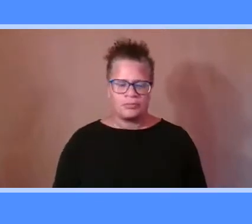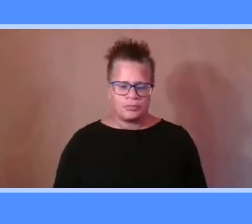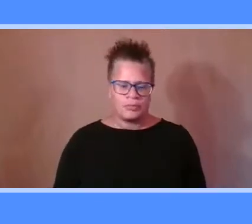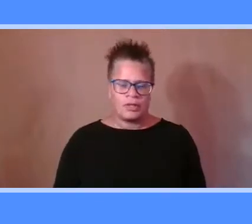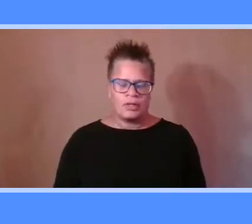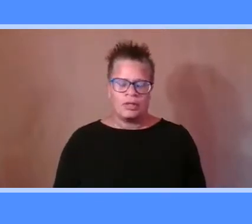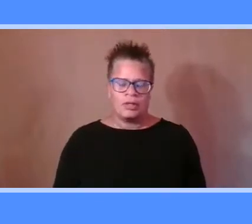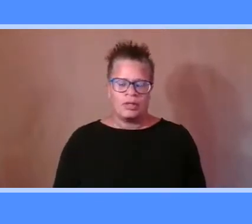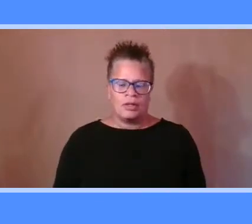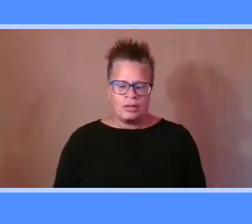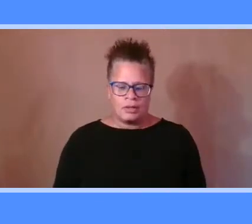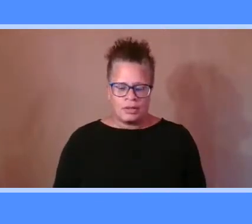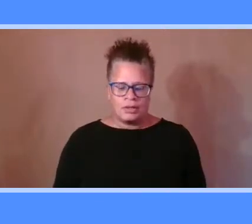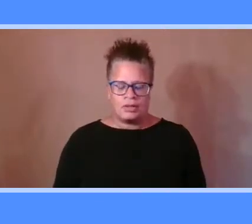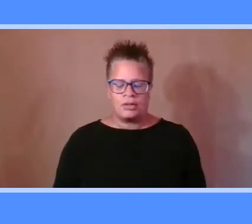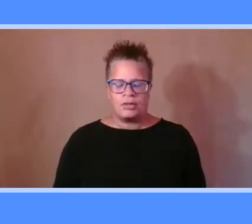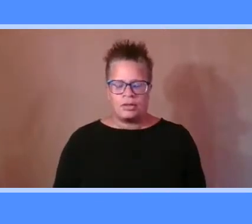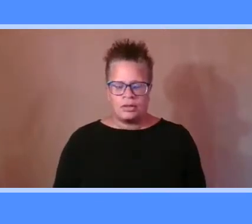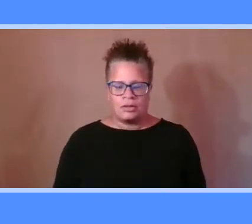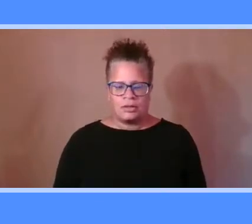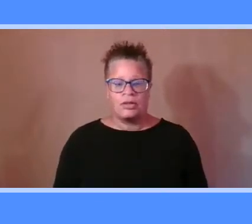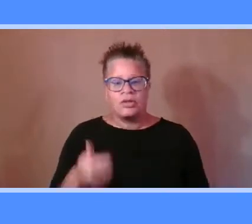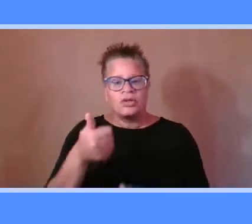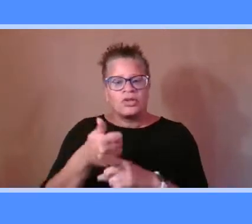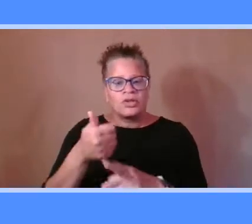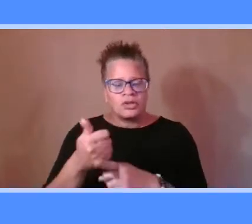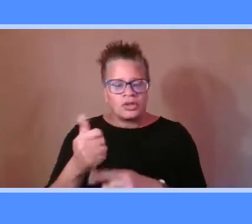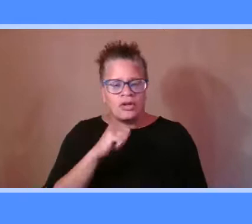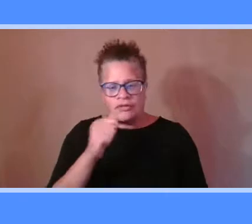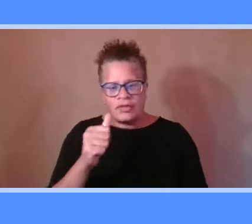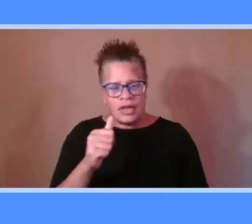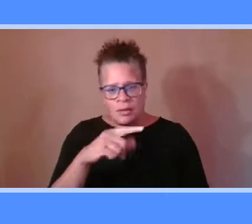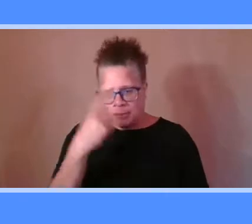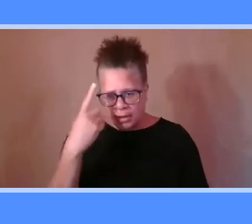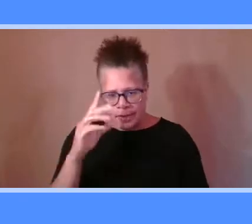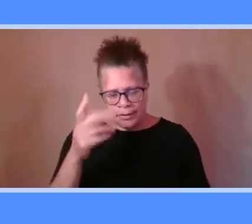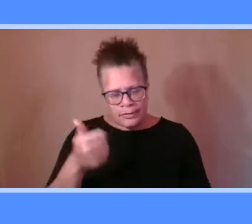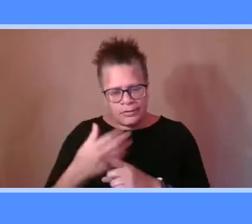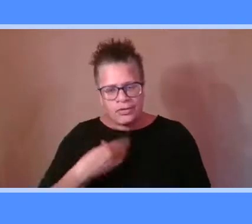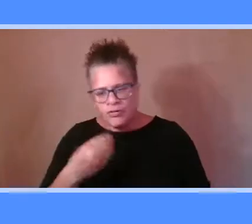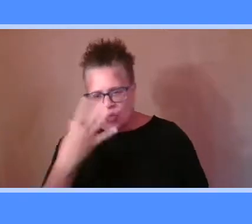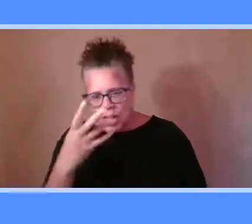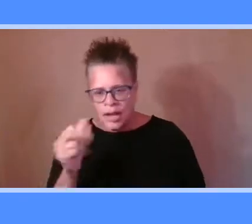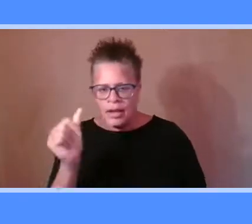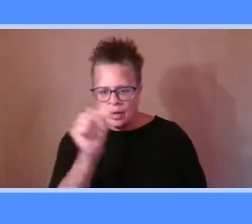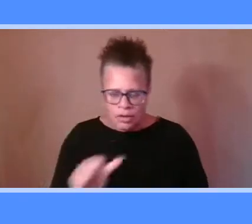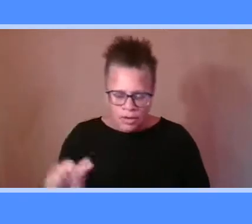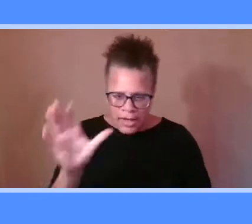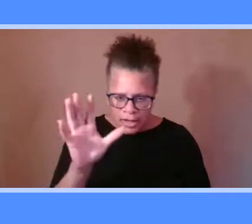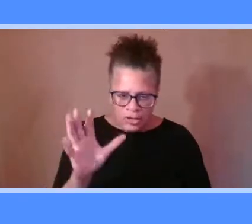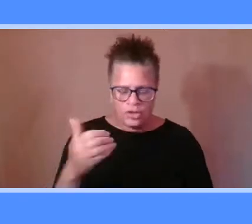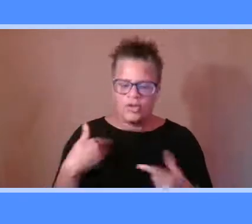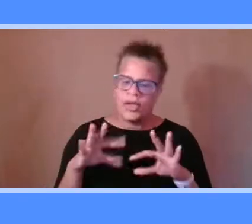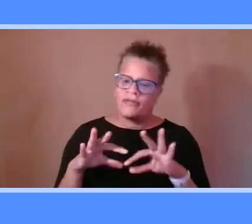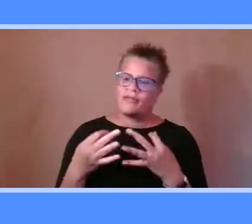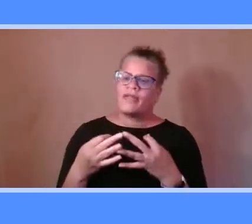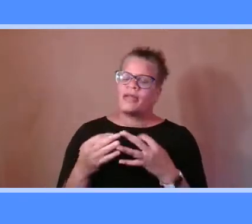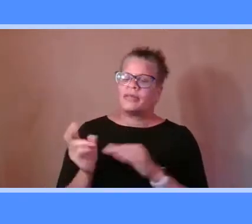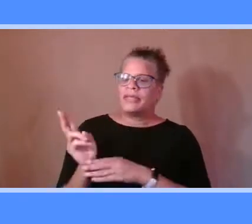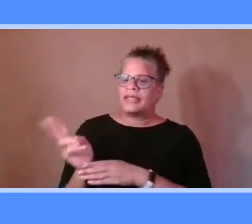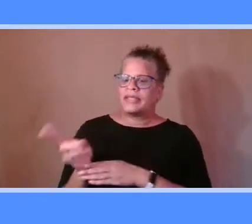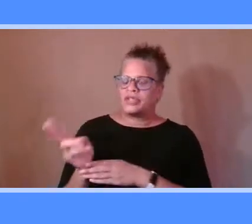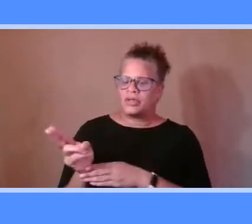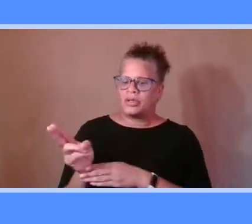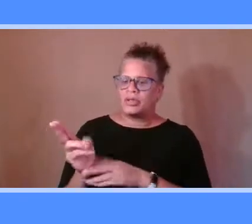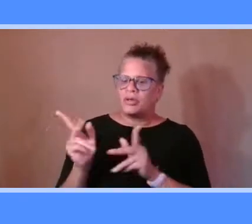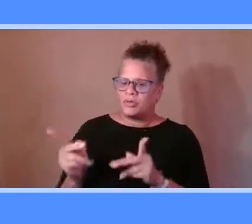If you are not a Black man, if you're a white man or an Asian man, and you have a family history of